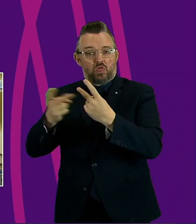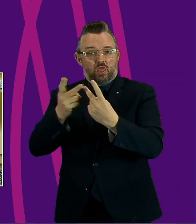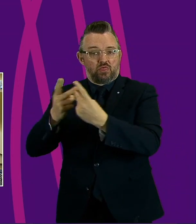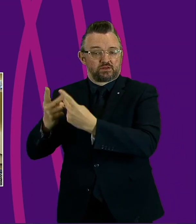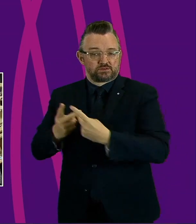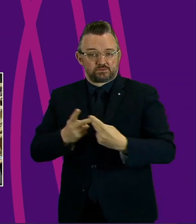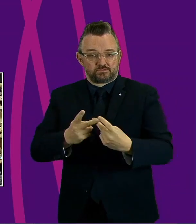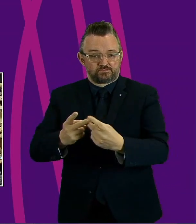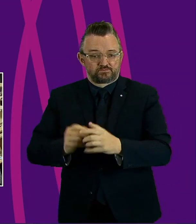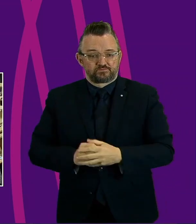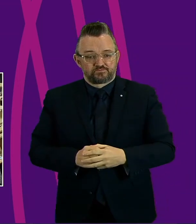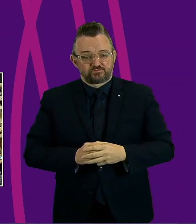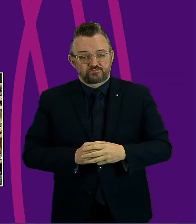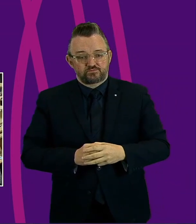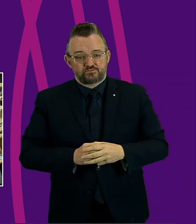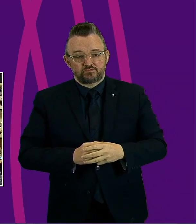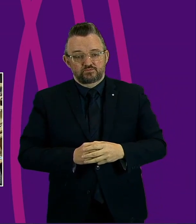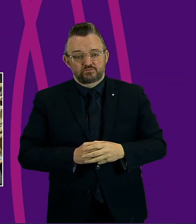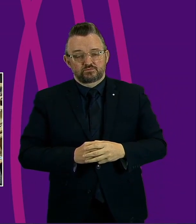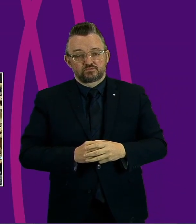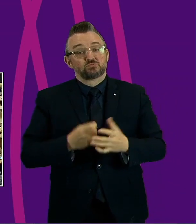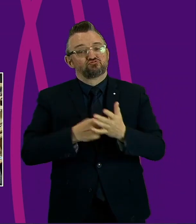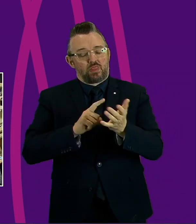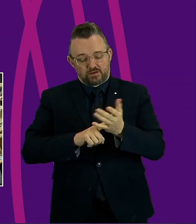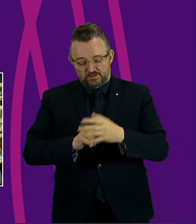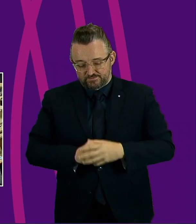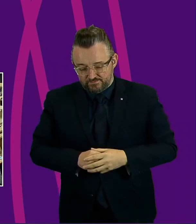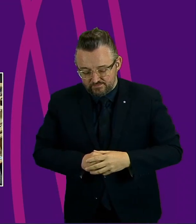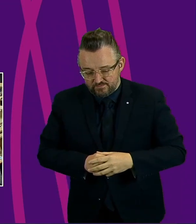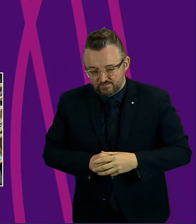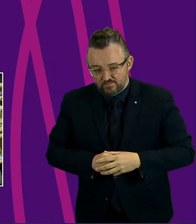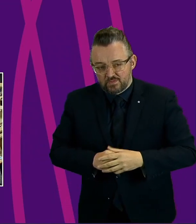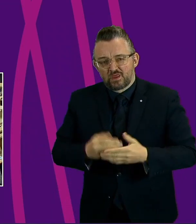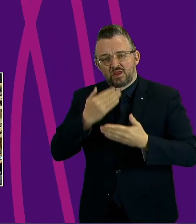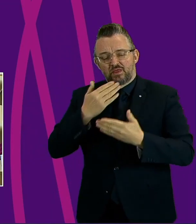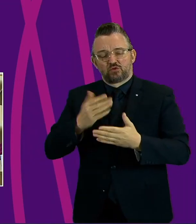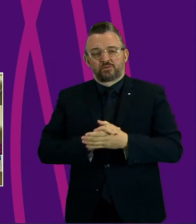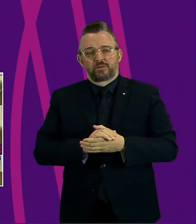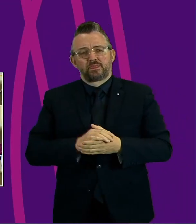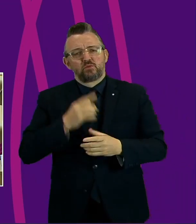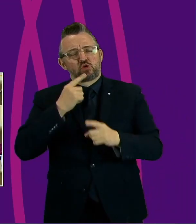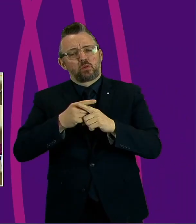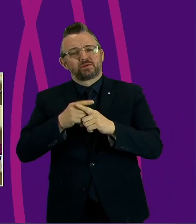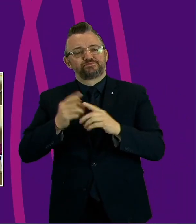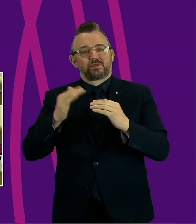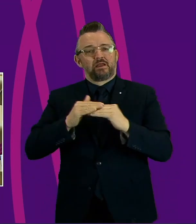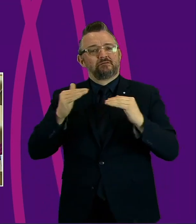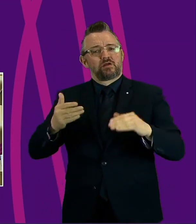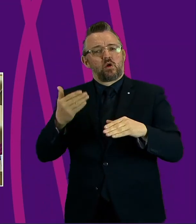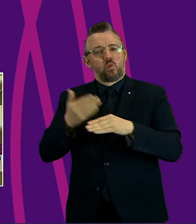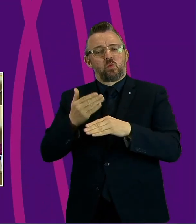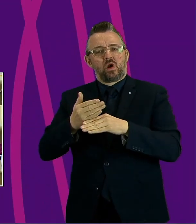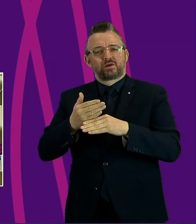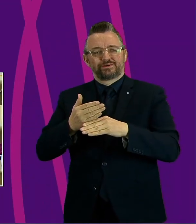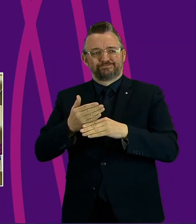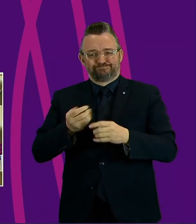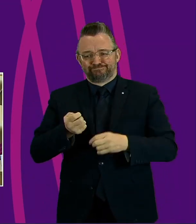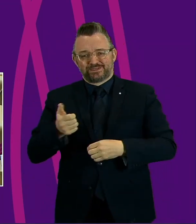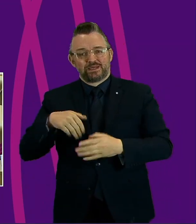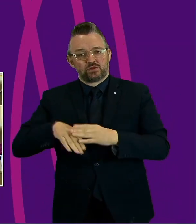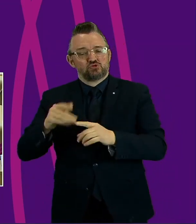play. Richard Leonard. Thank you. The lack of fair work, which I refer to in the social care sector, is part of a bigger